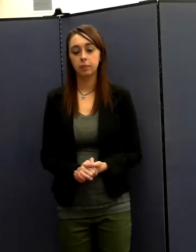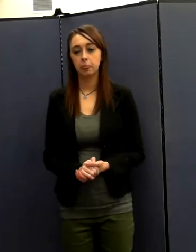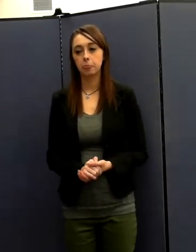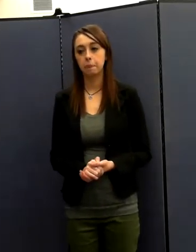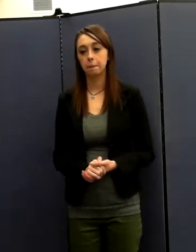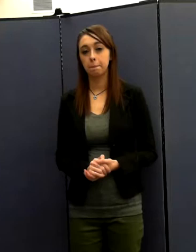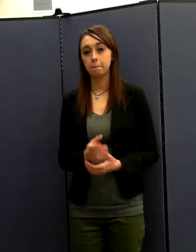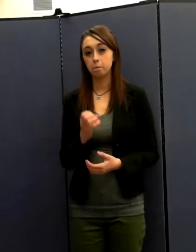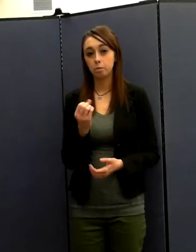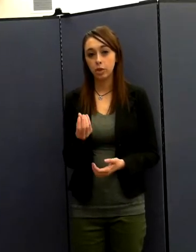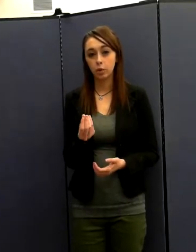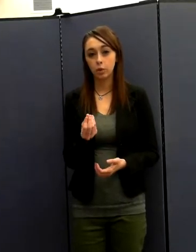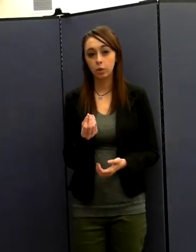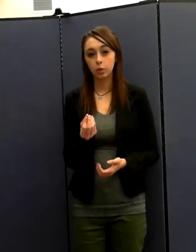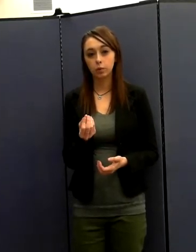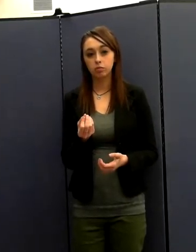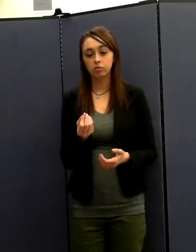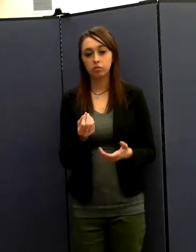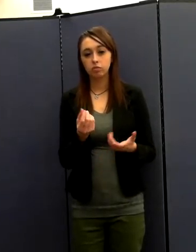So what do they end up doing?